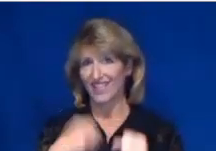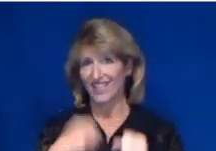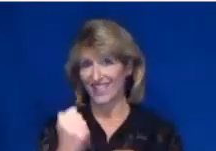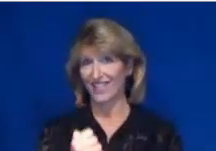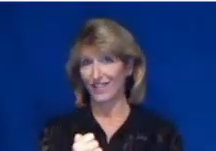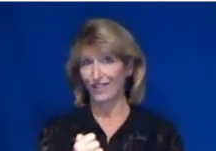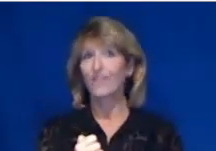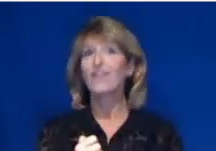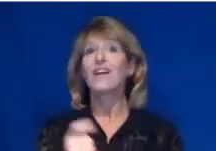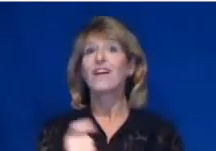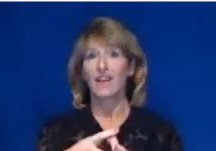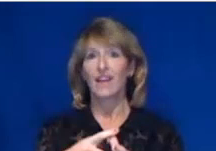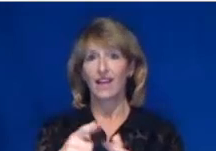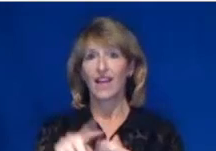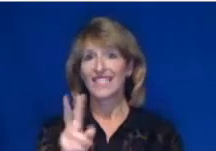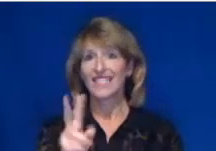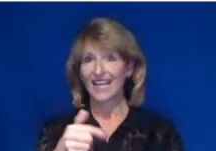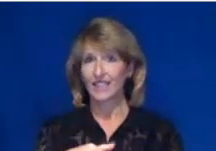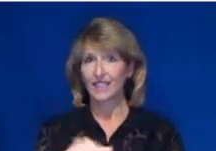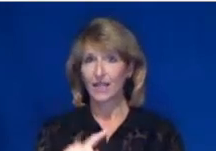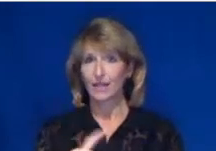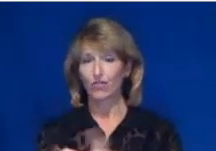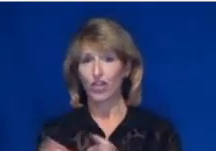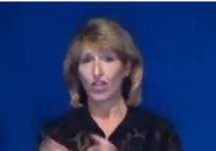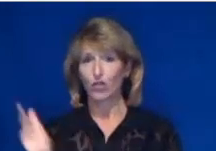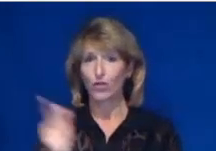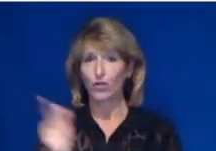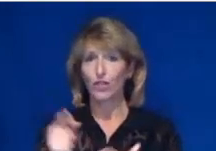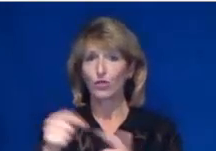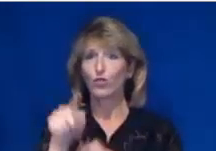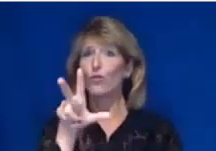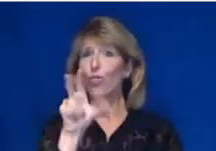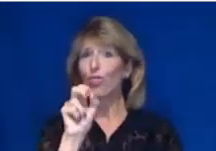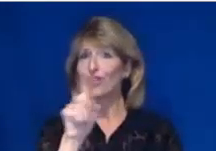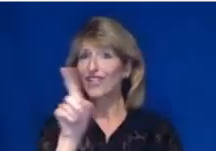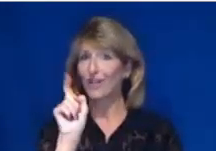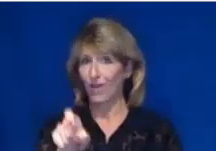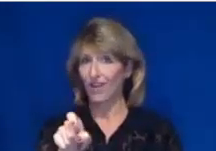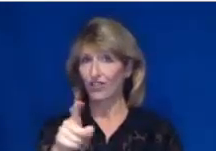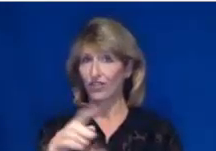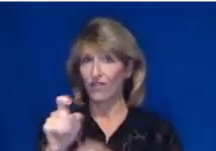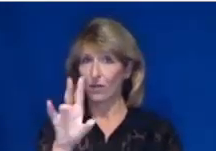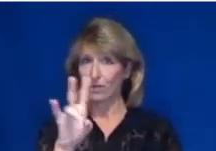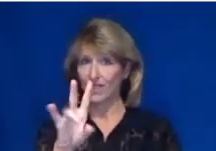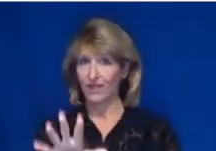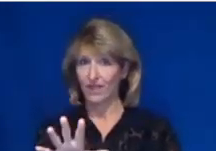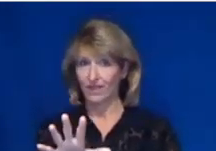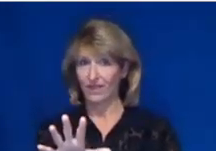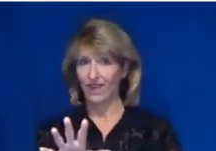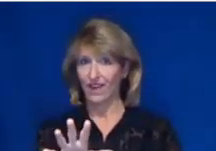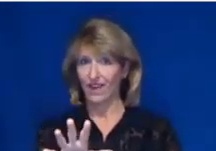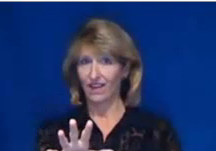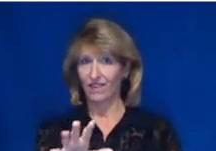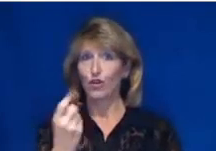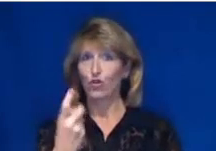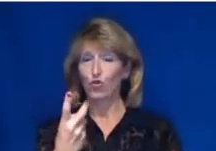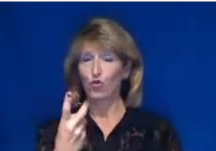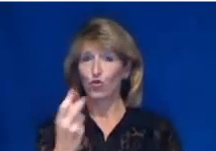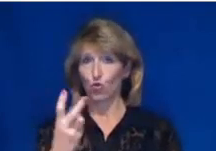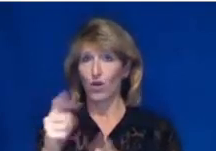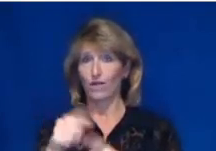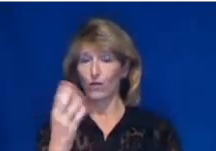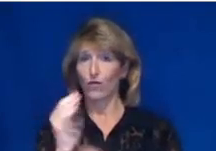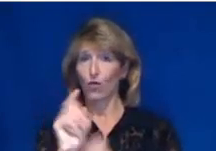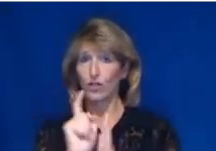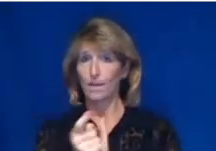feedback. That took time, actually more than 1 year, and as we received the feedback, we reduced the